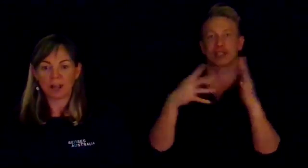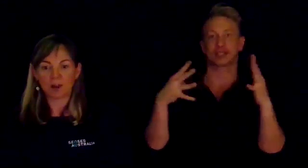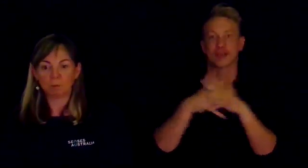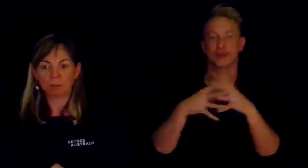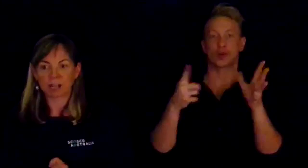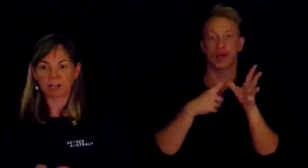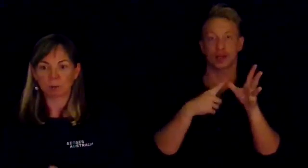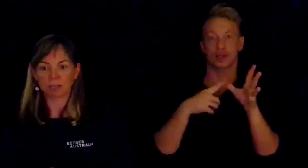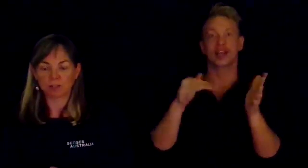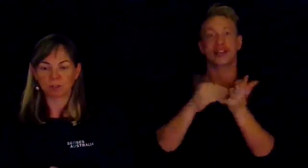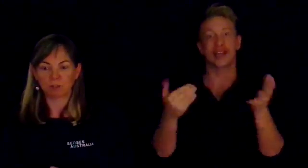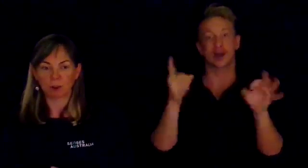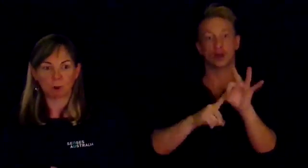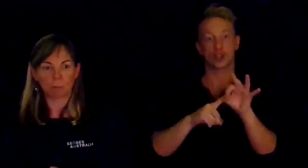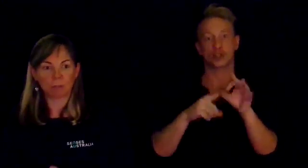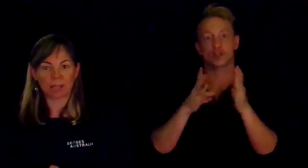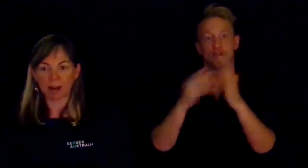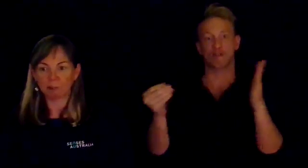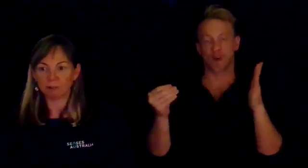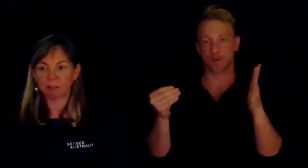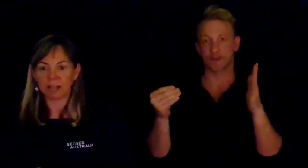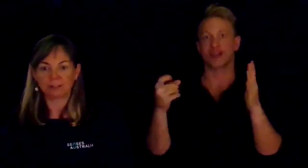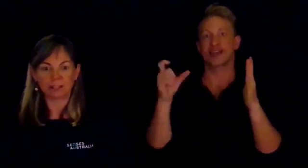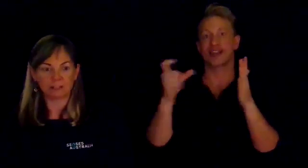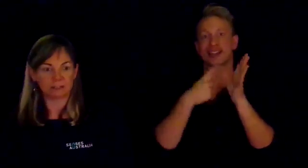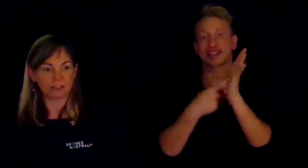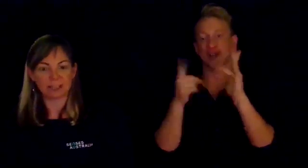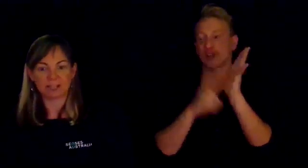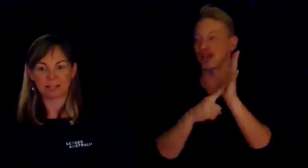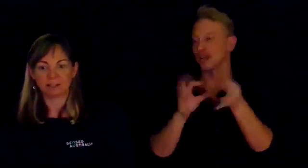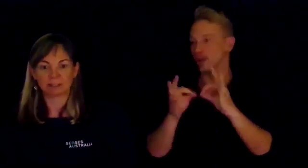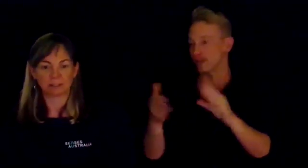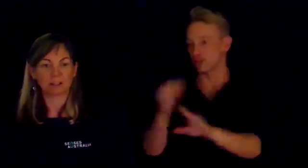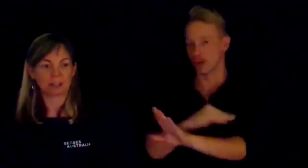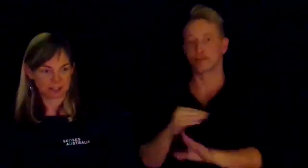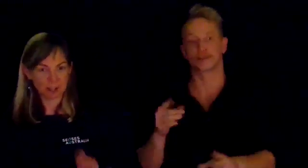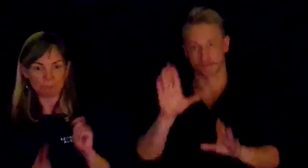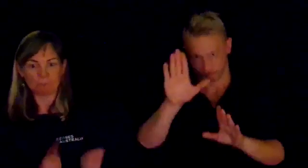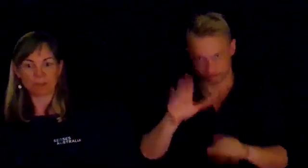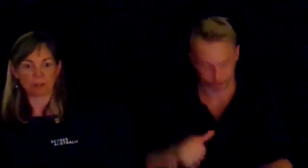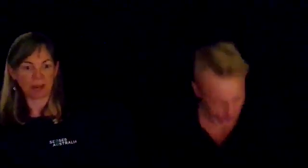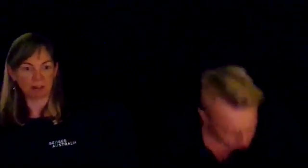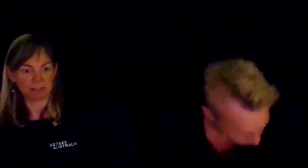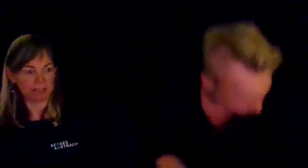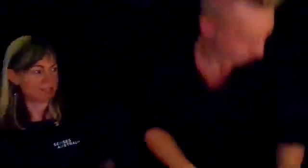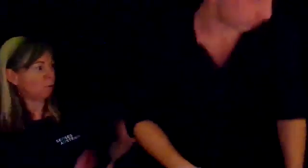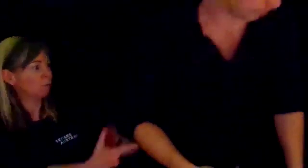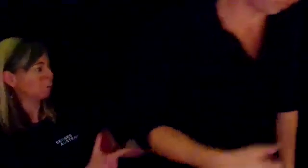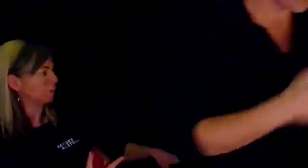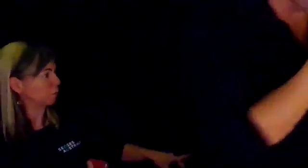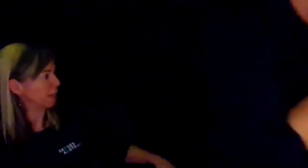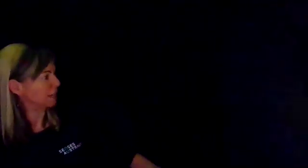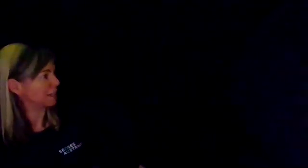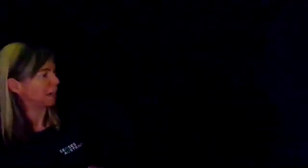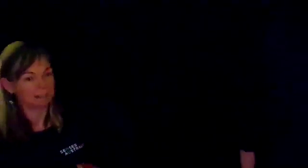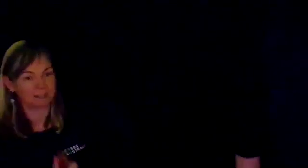So now we'll take a question from Carol and then Claire. Interpreting support. Yeah, so Carol in Tassie. Oh,